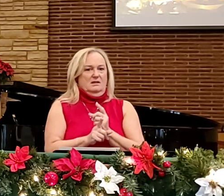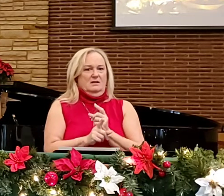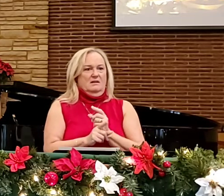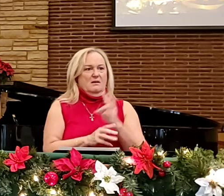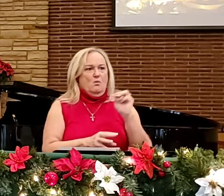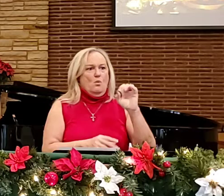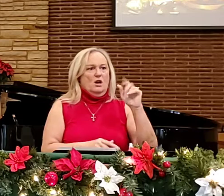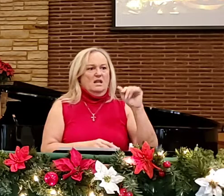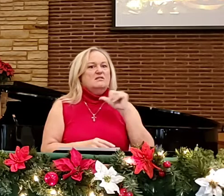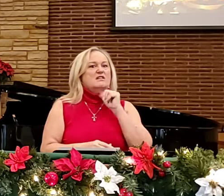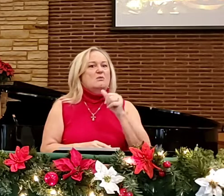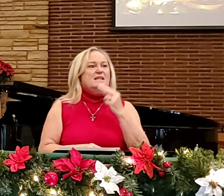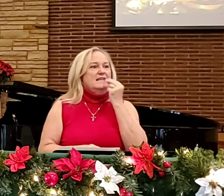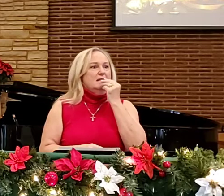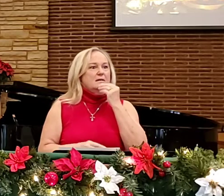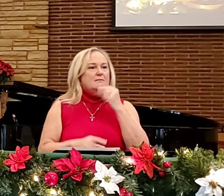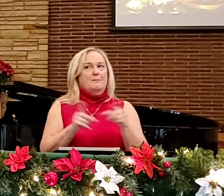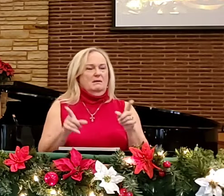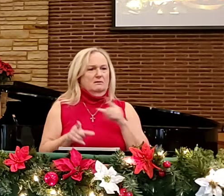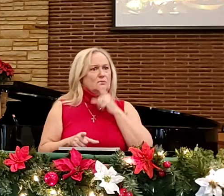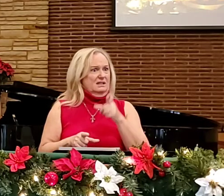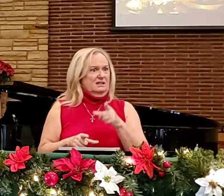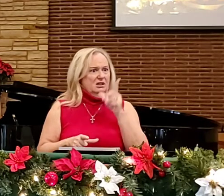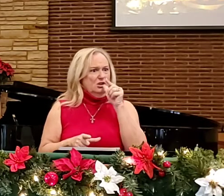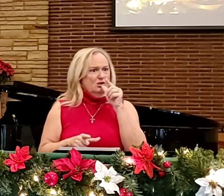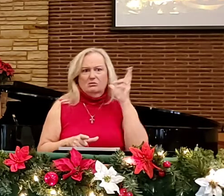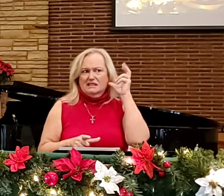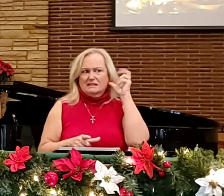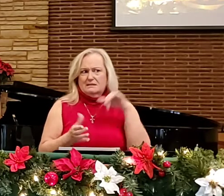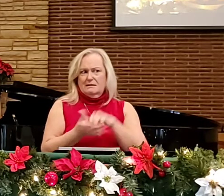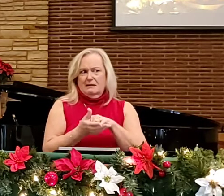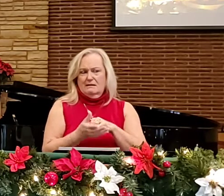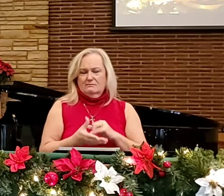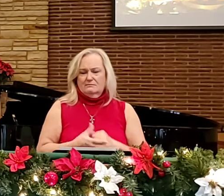that says don't eat it, but really, who listens to that?